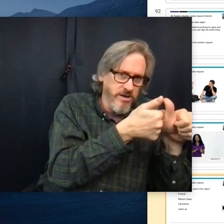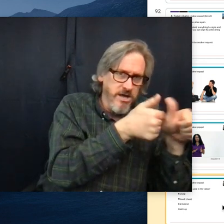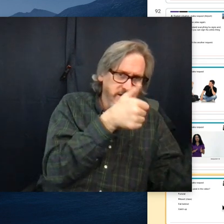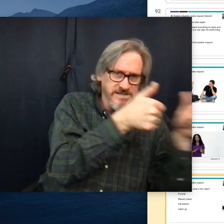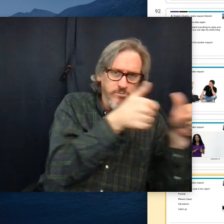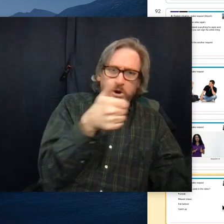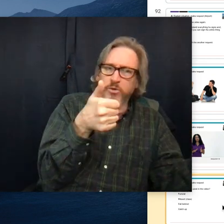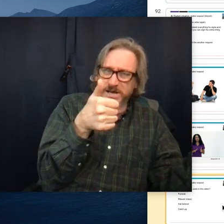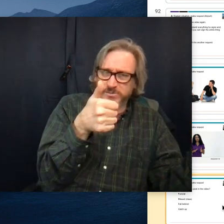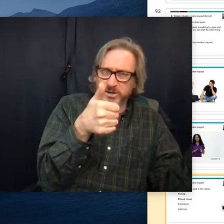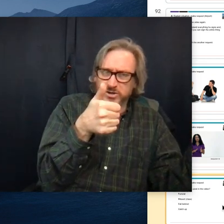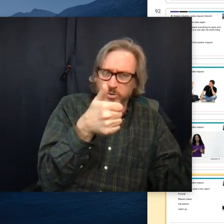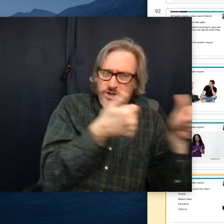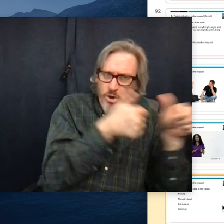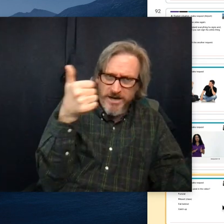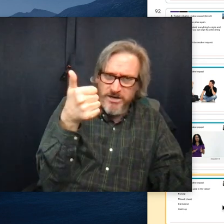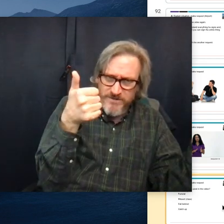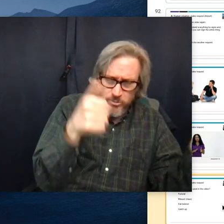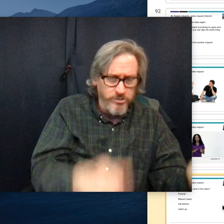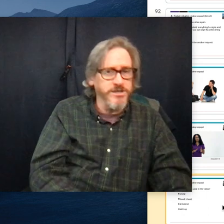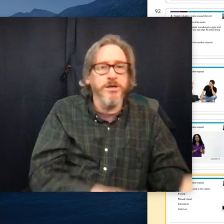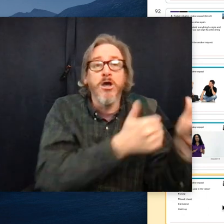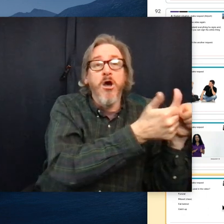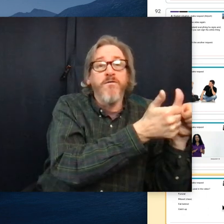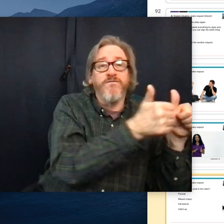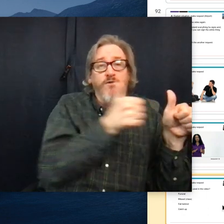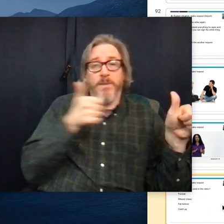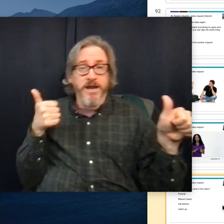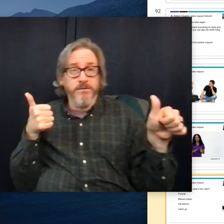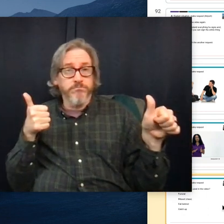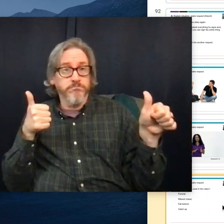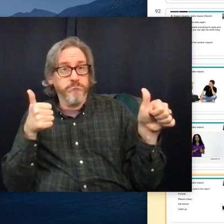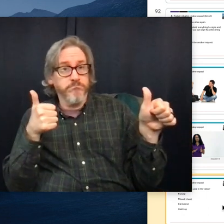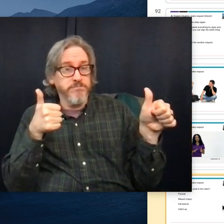No. Final destination, right?